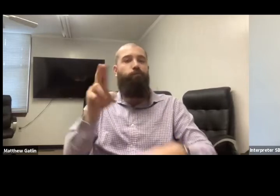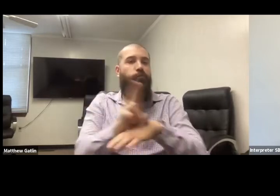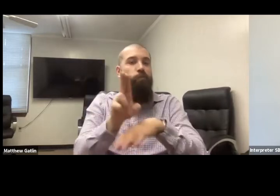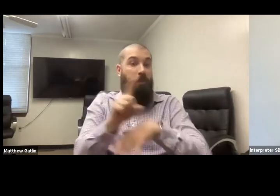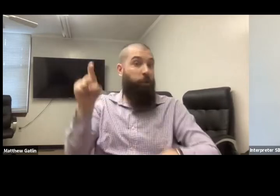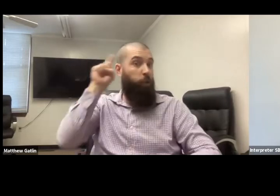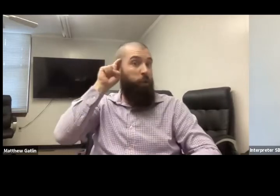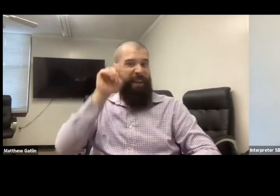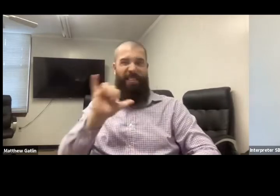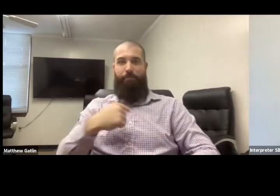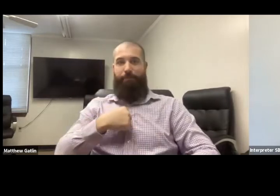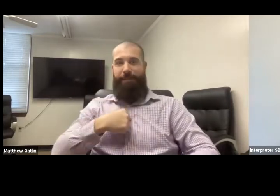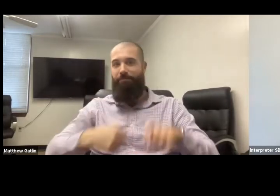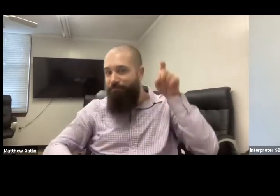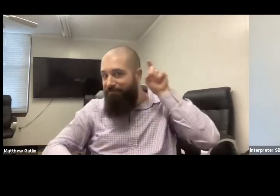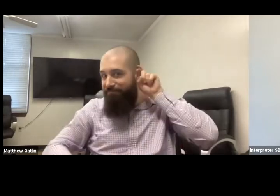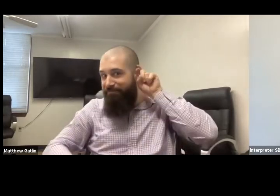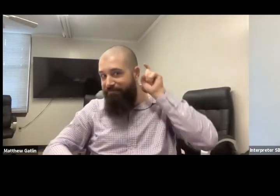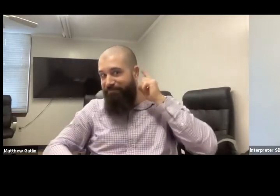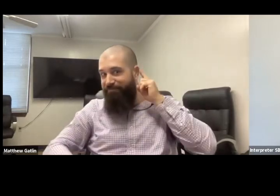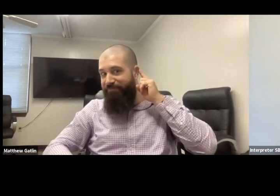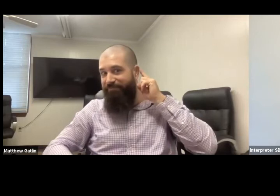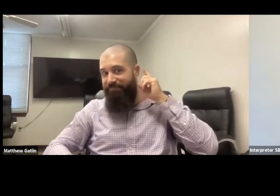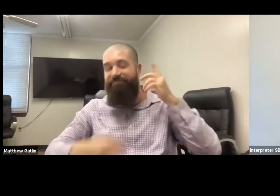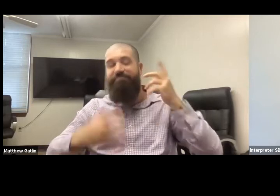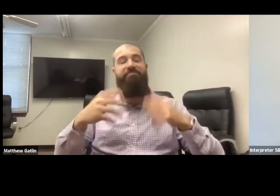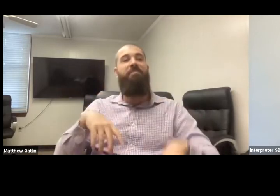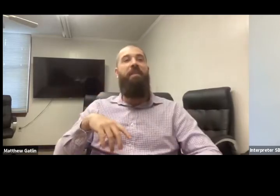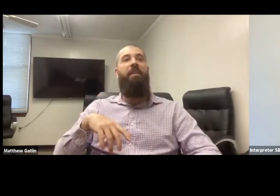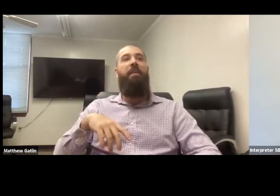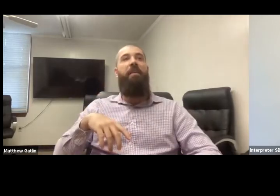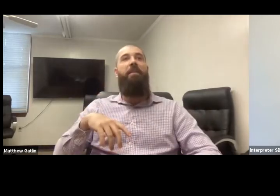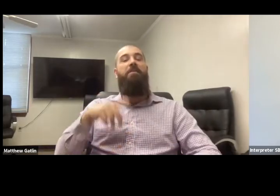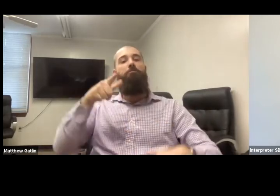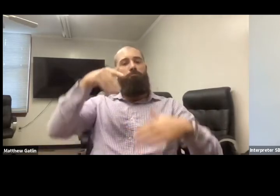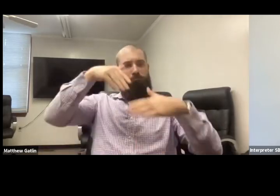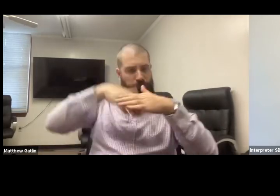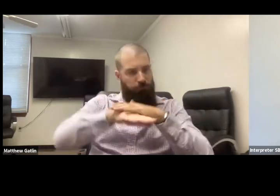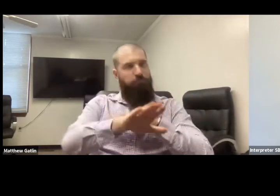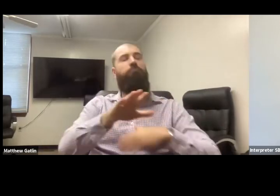children use hearing aid. That's me. I have a hearing aid.